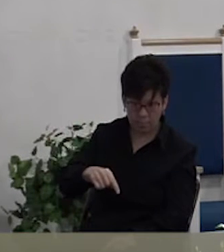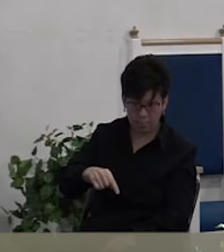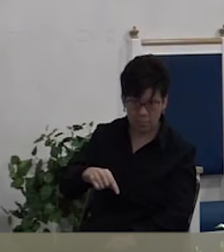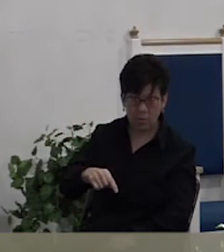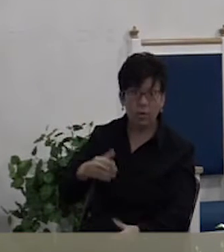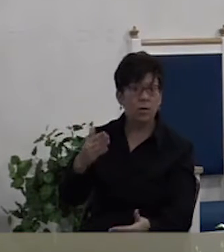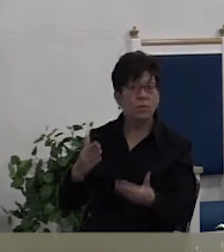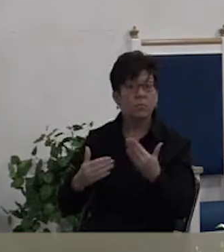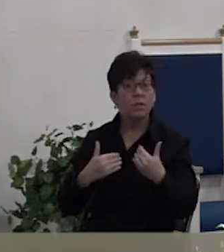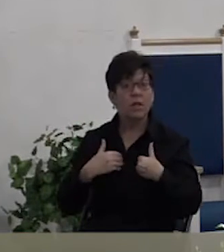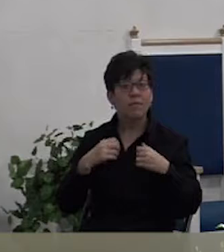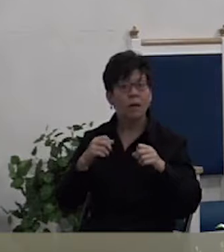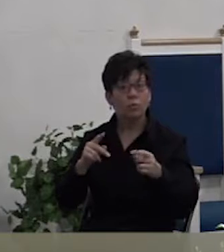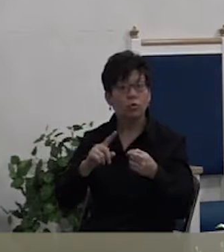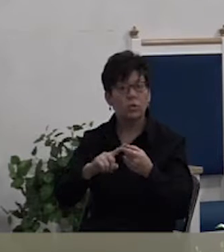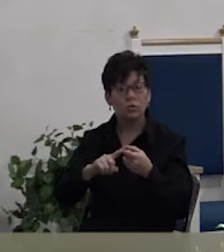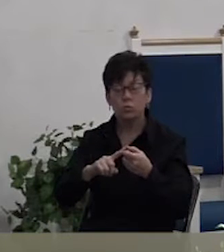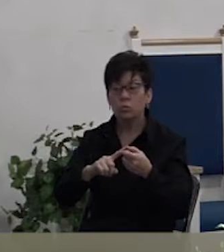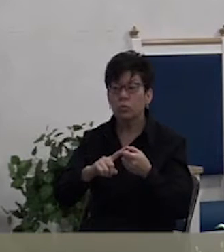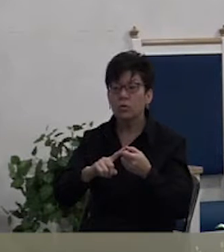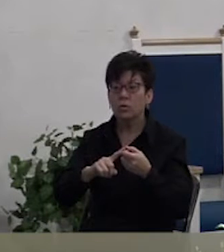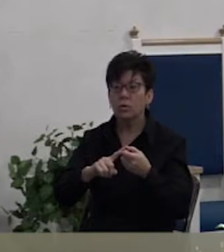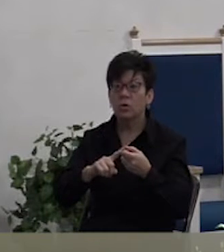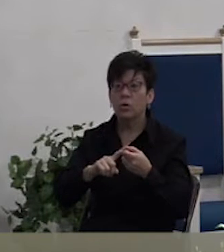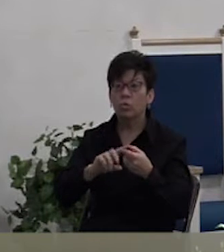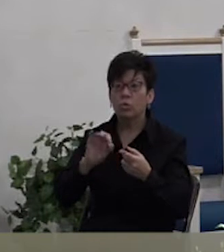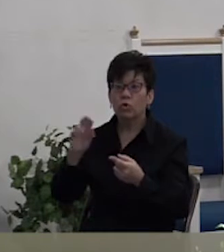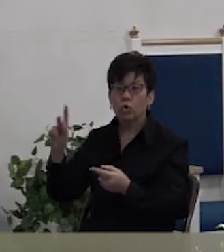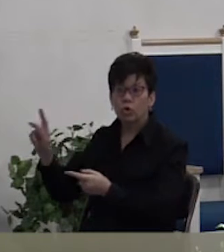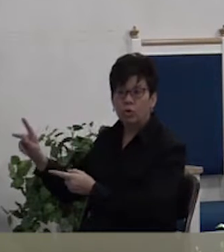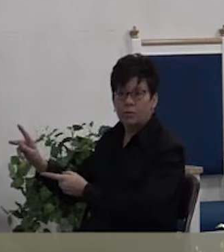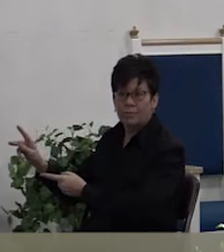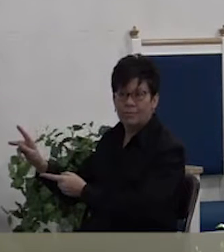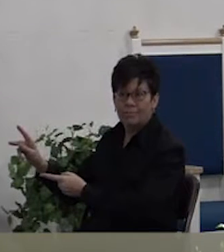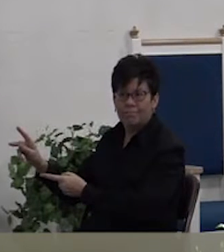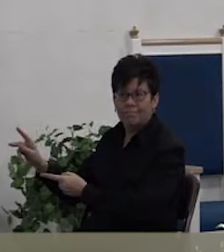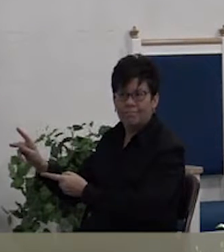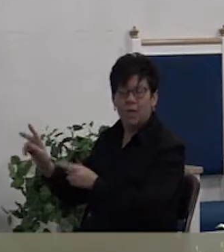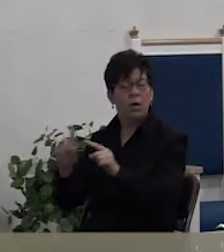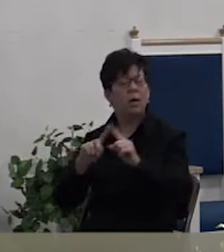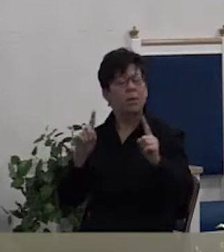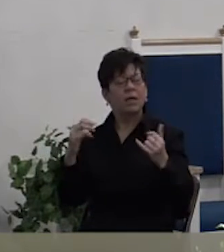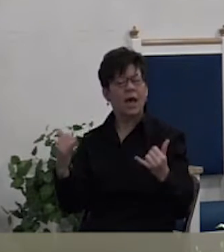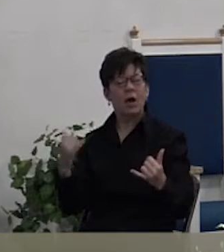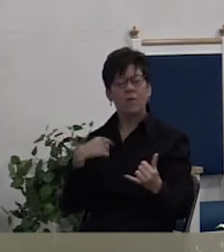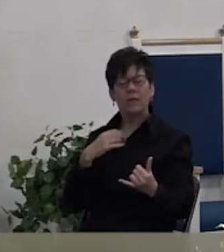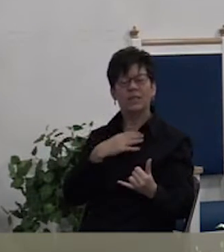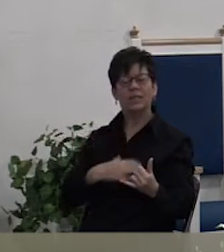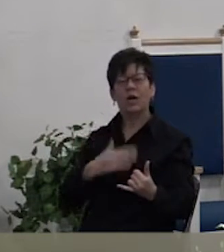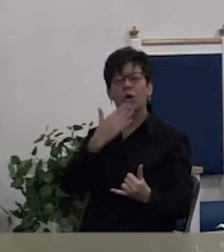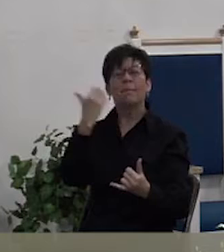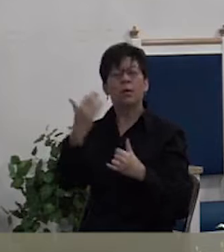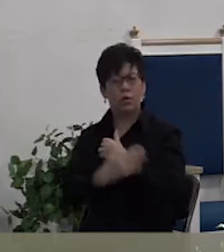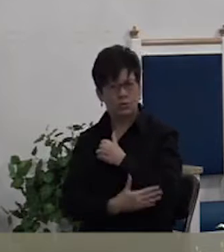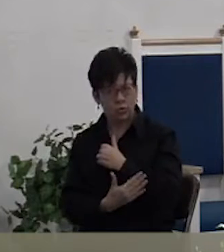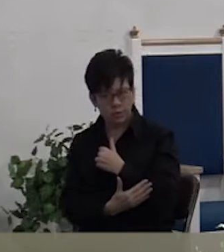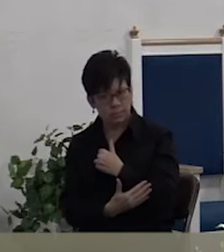might have had opportunity to have returned. But now they desire a better